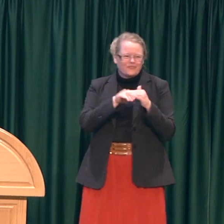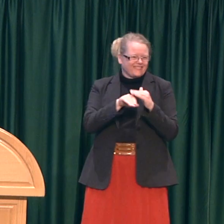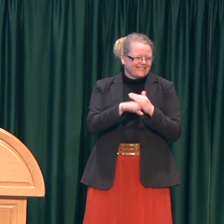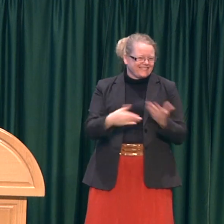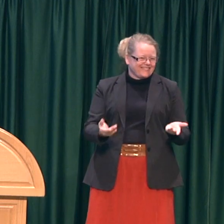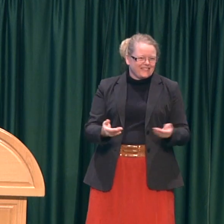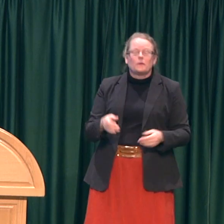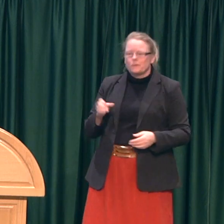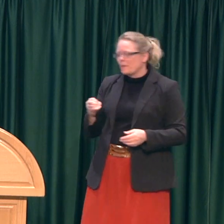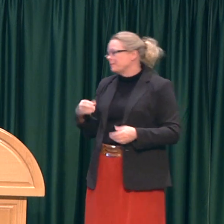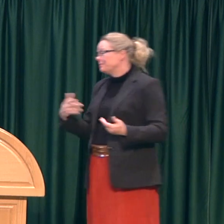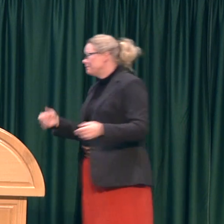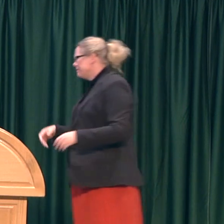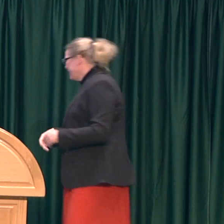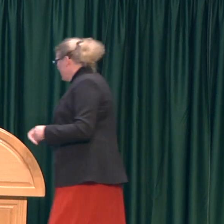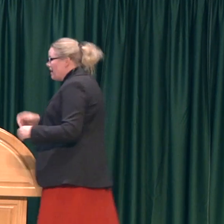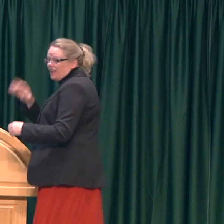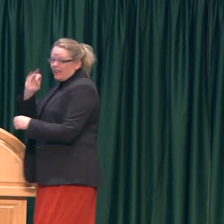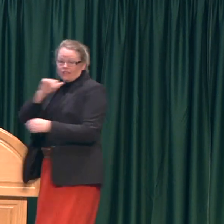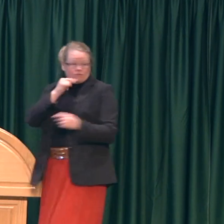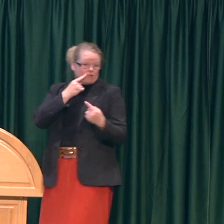Okay, wait a minute, that's not equal access.